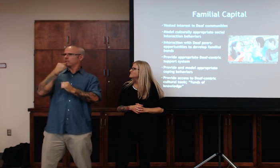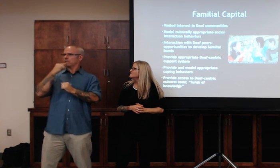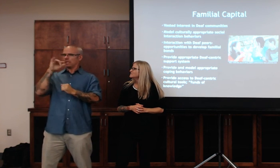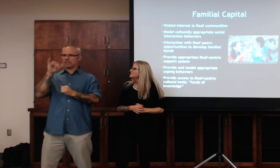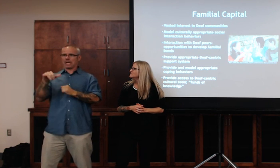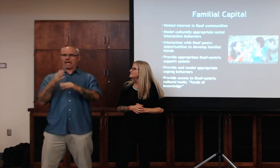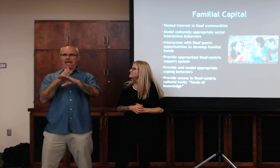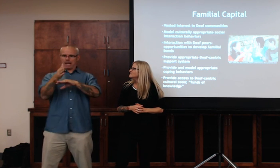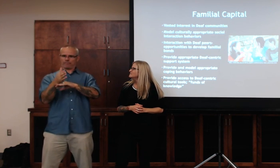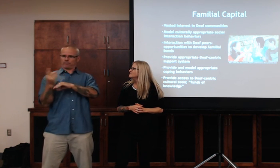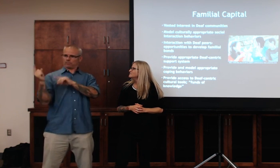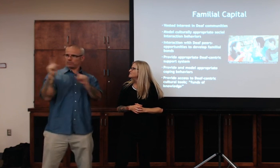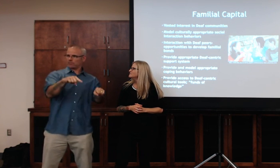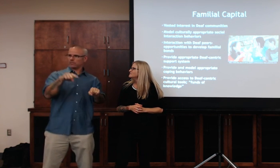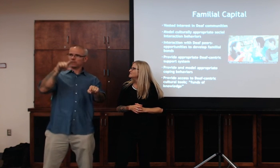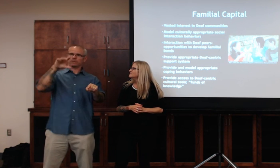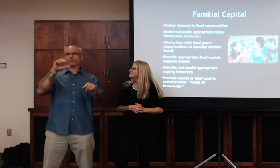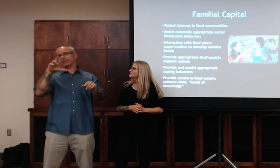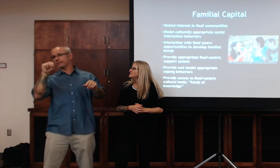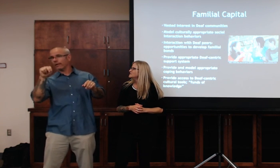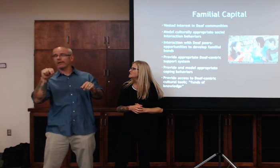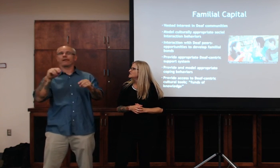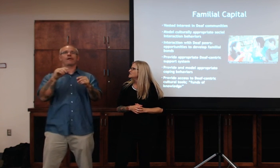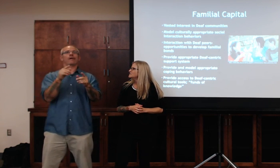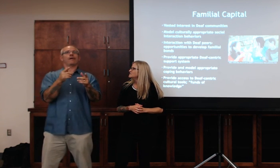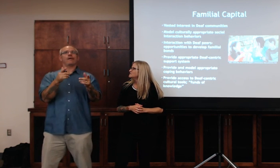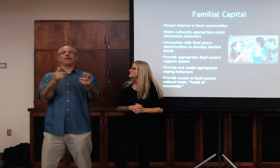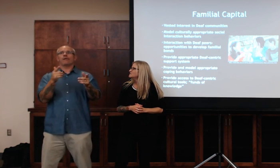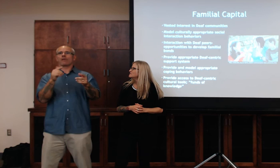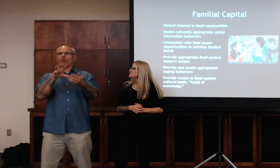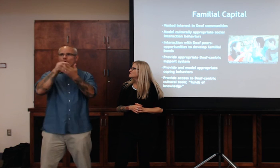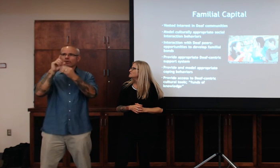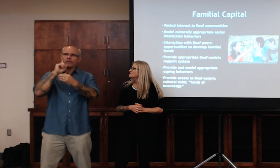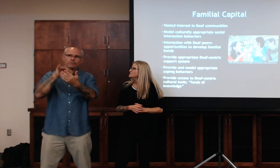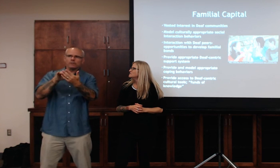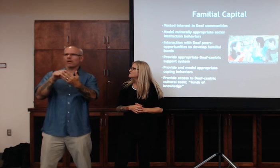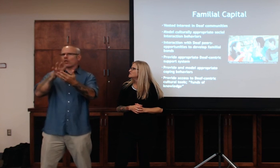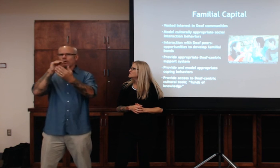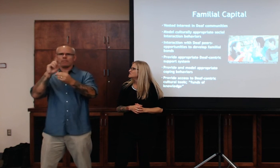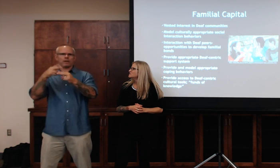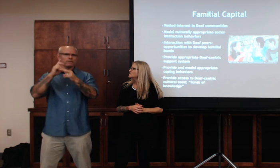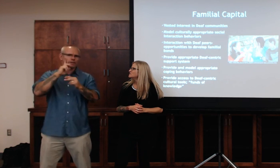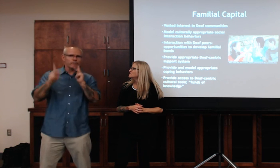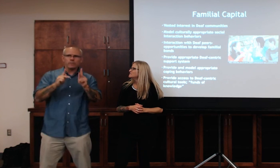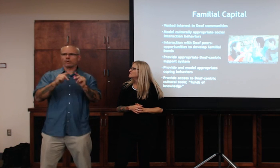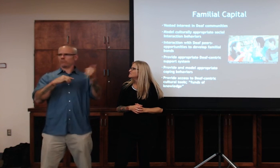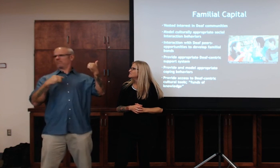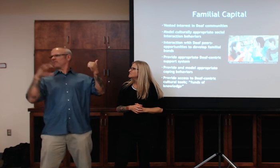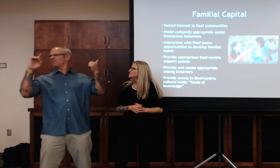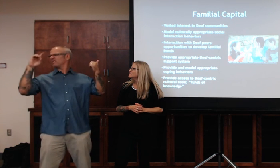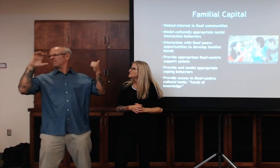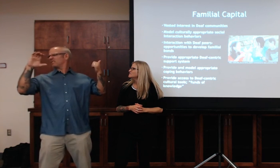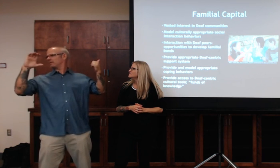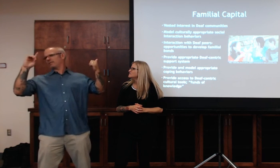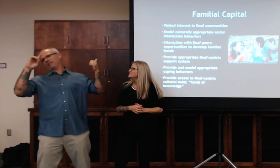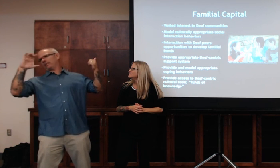Everyone says, after coming to CSUN, learning in the deaf studies program, learning about deaf people, they have